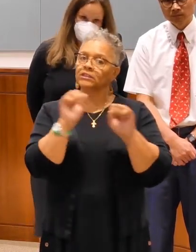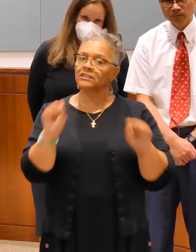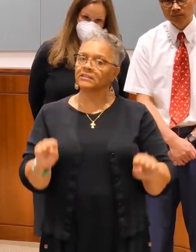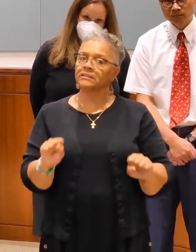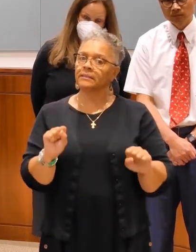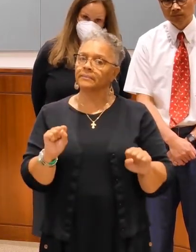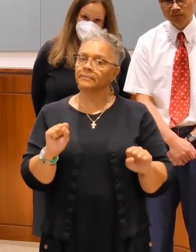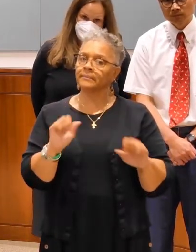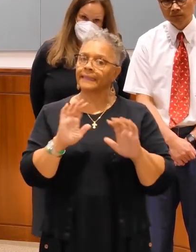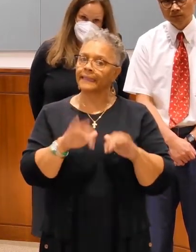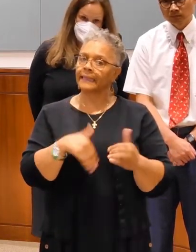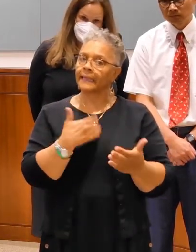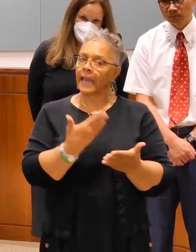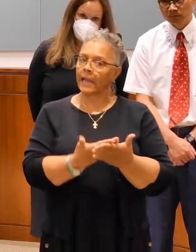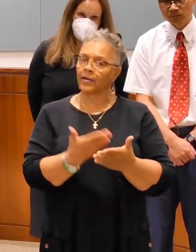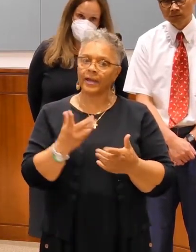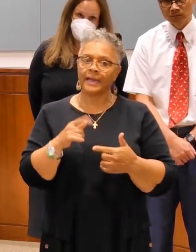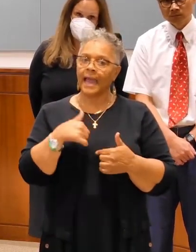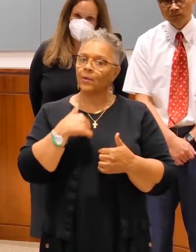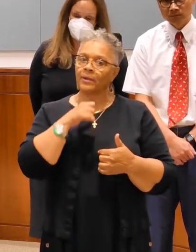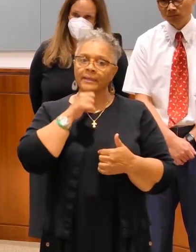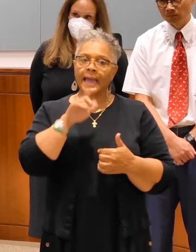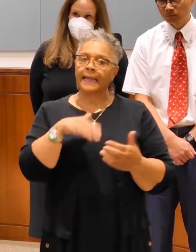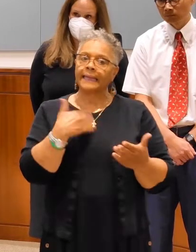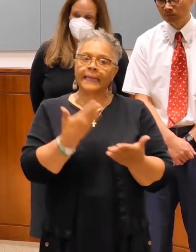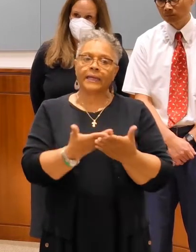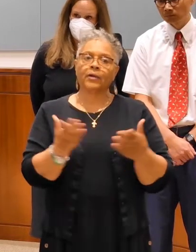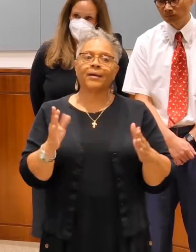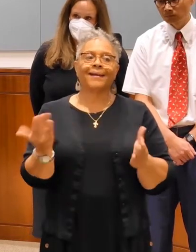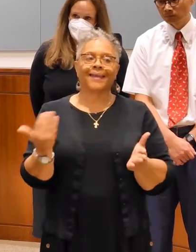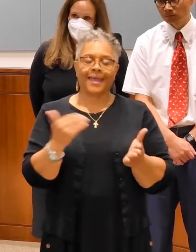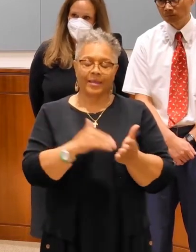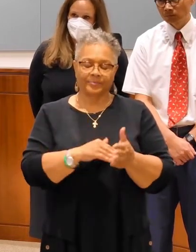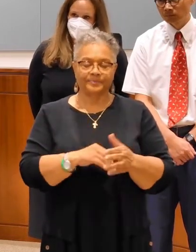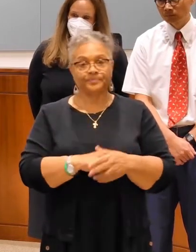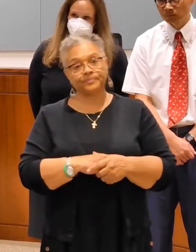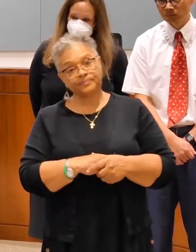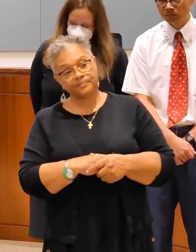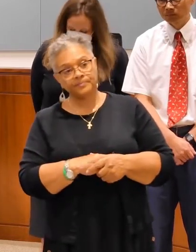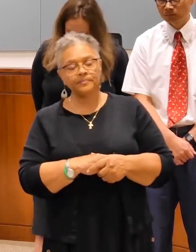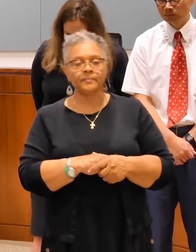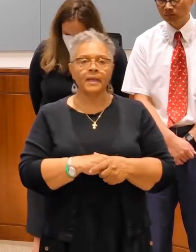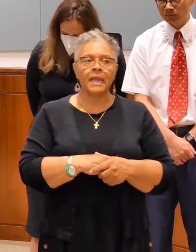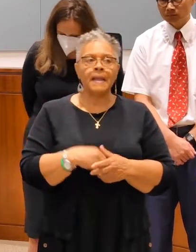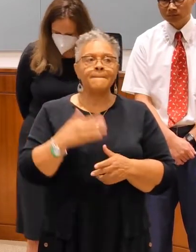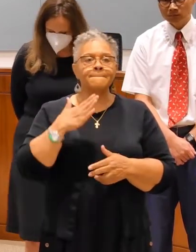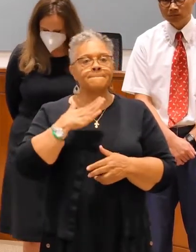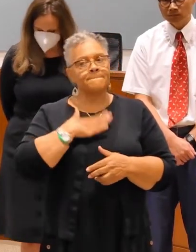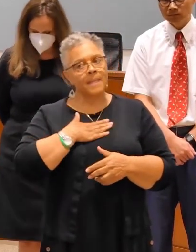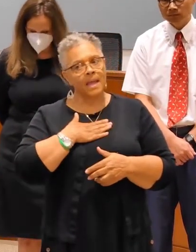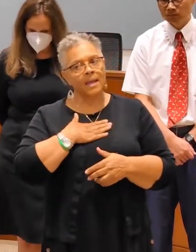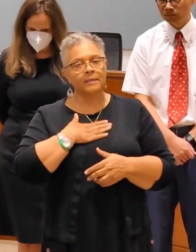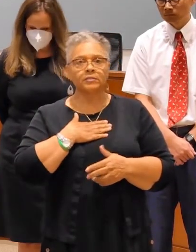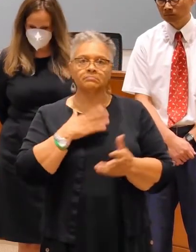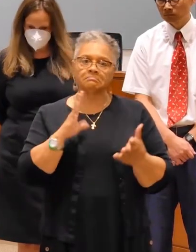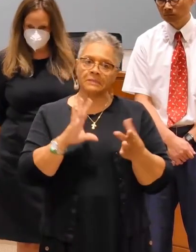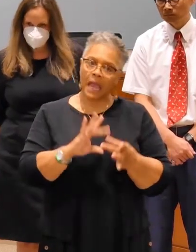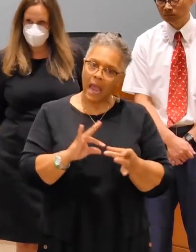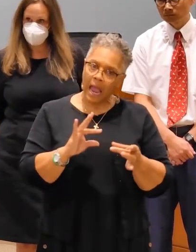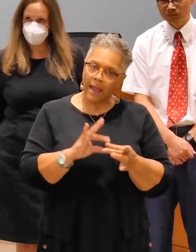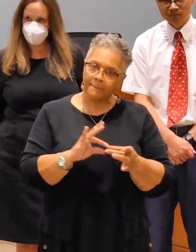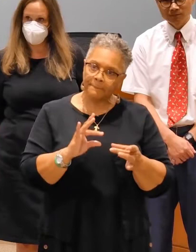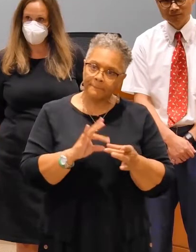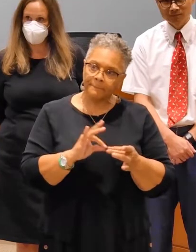here and how we're going to not get here again? Yeah, my comments in